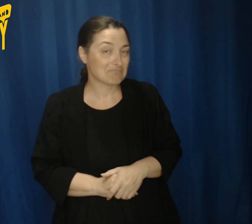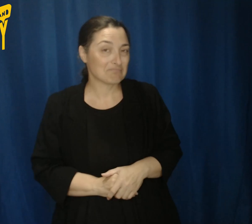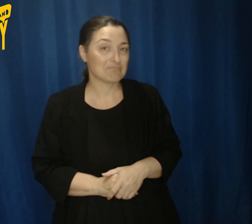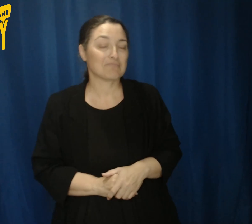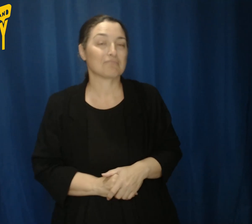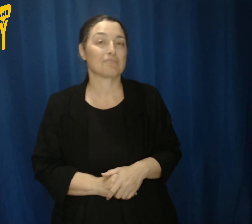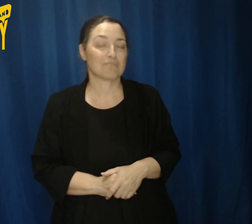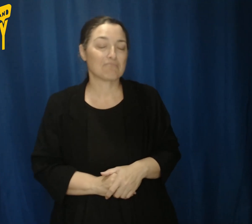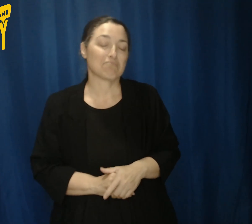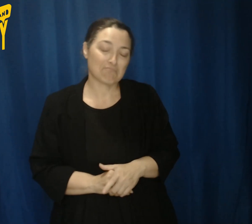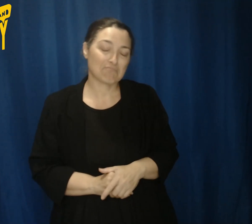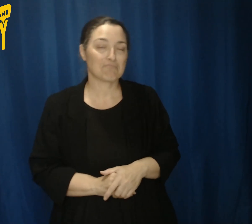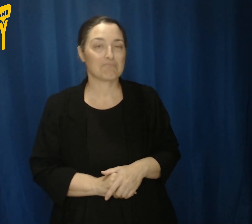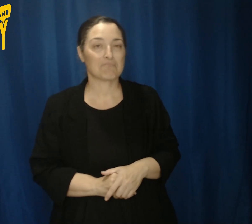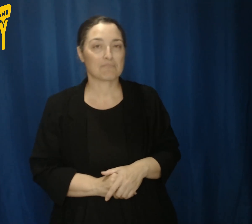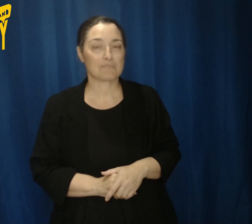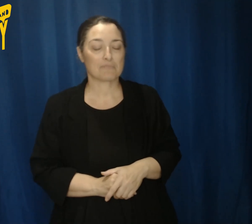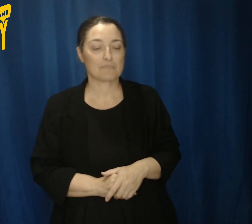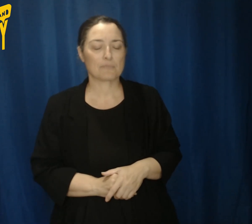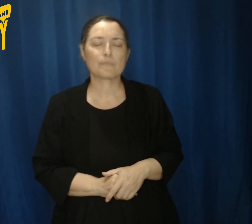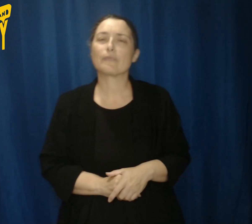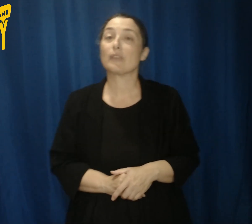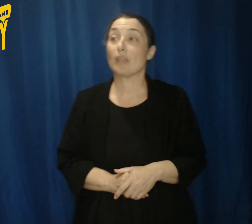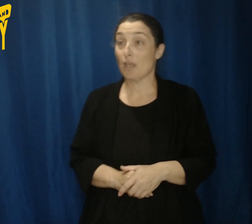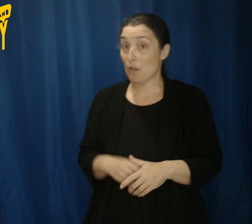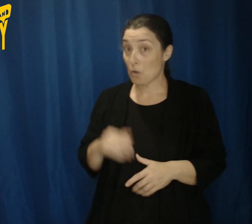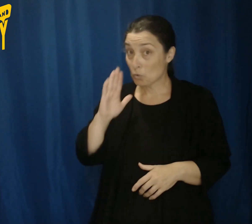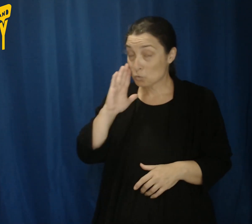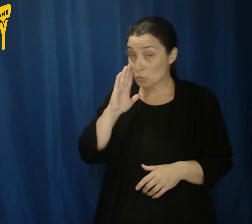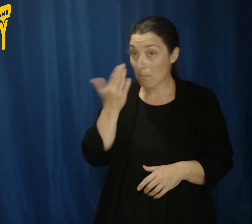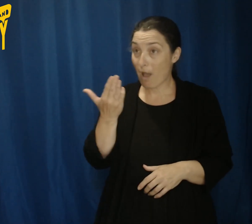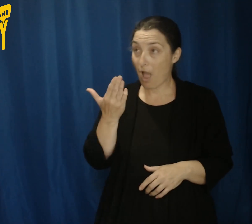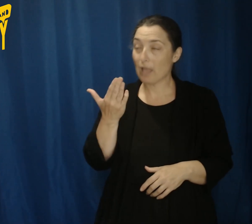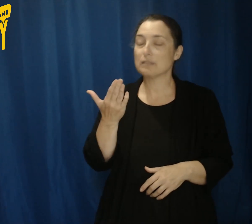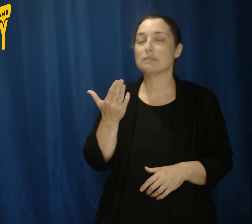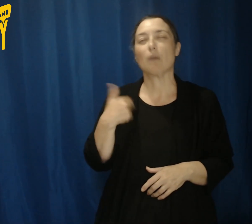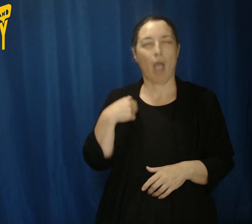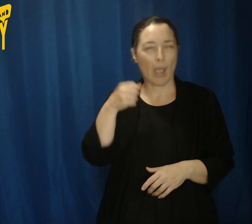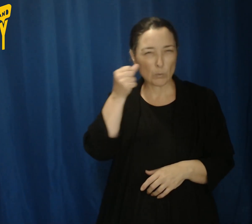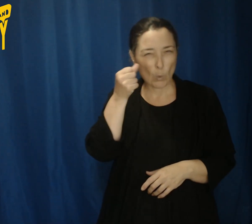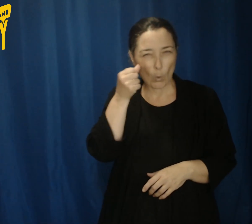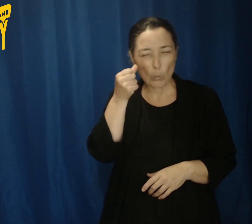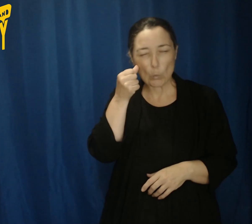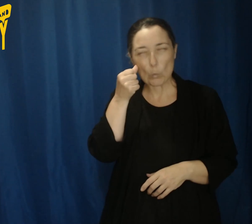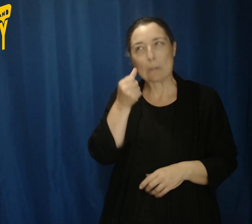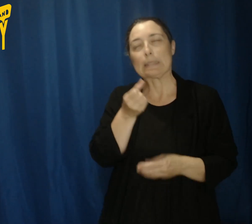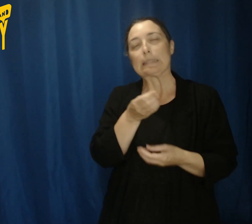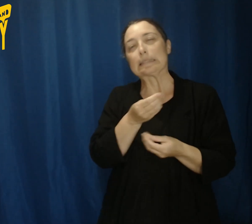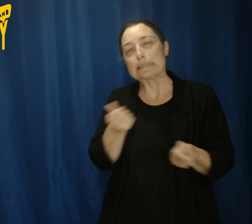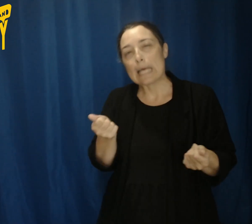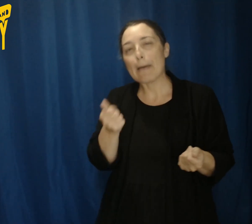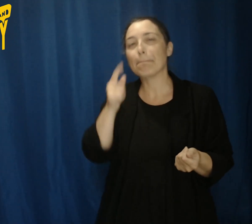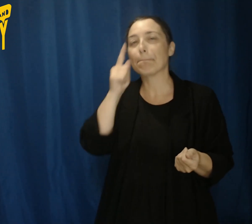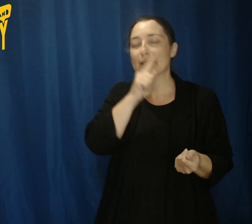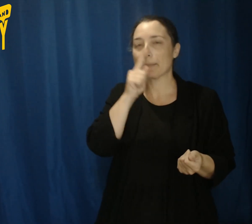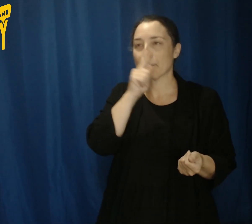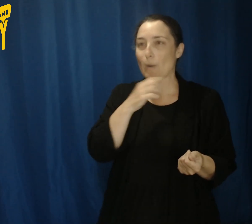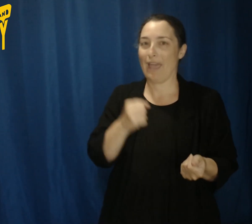Yeah. So you don't mind being, because I know some people would be offended by different things. You